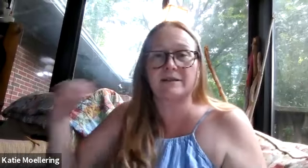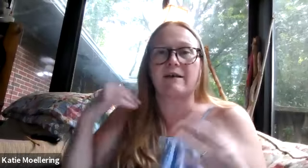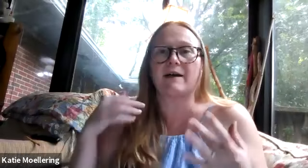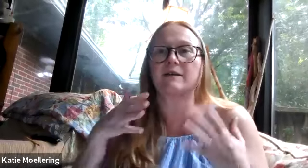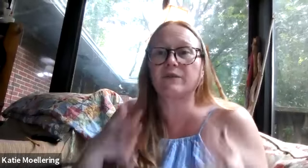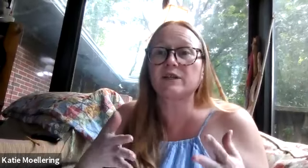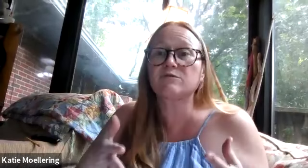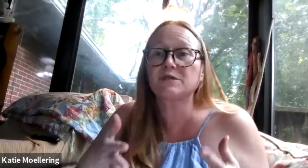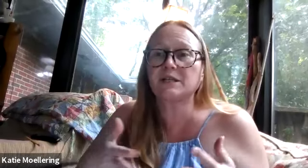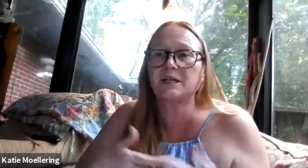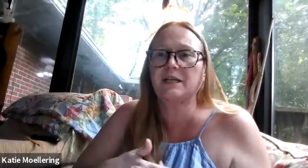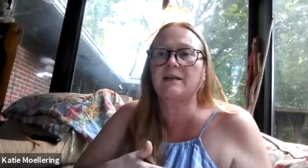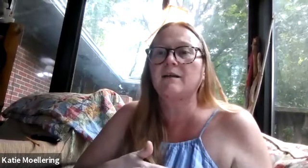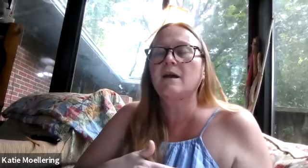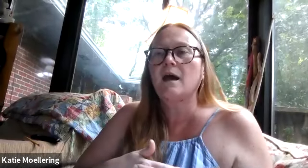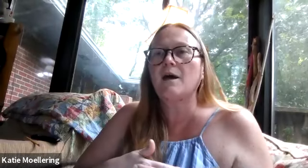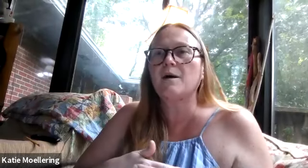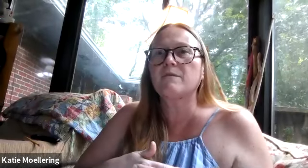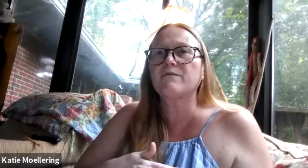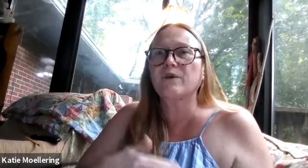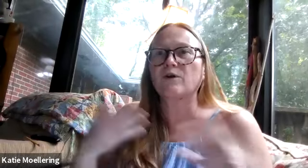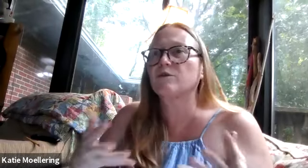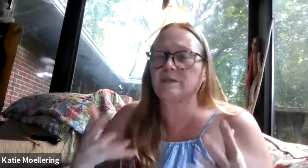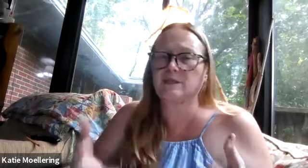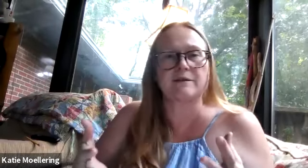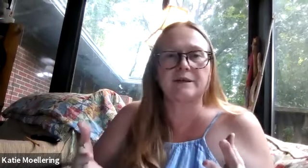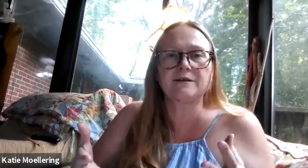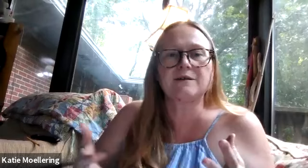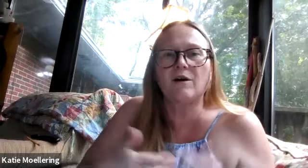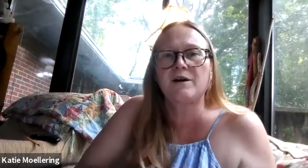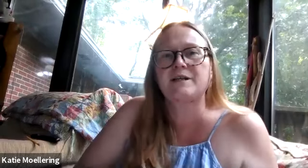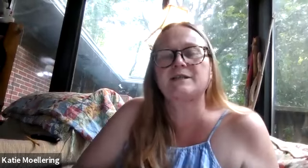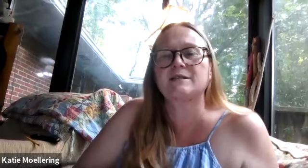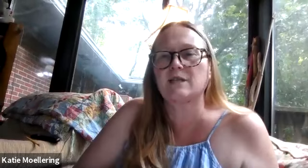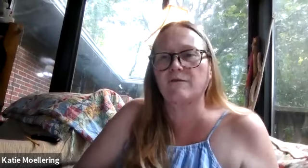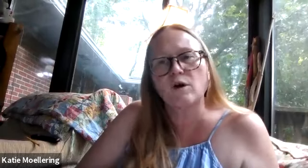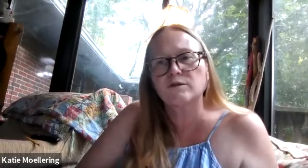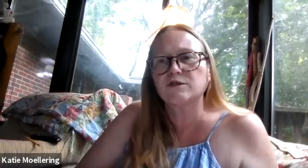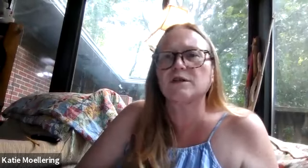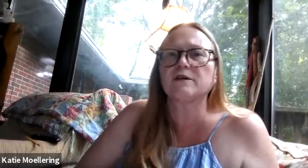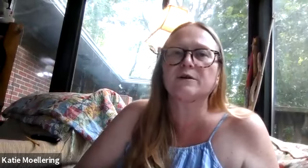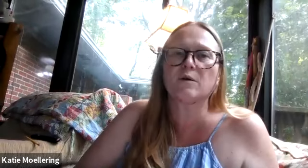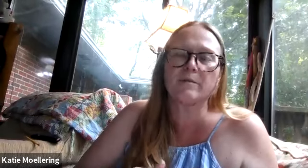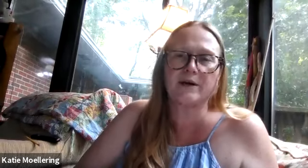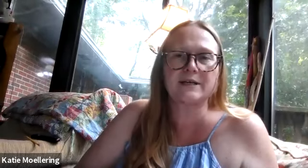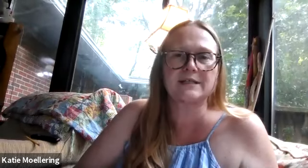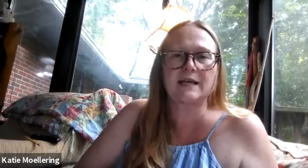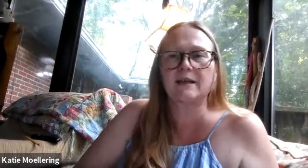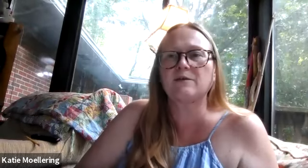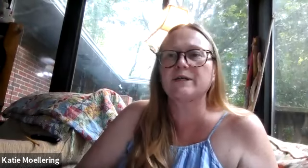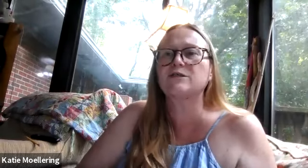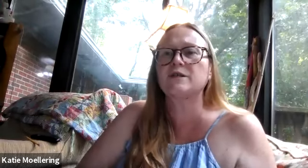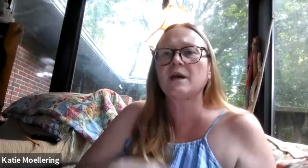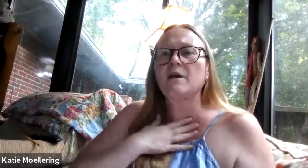all in this class, if you're interested in any further material on deaf culture or American Sign Language,